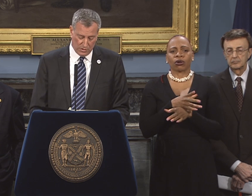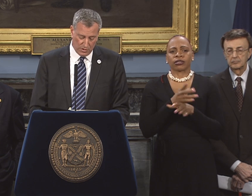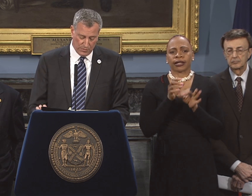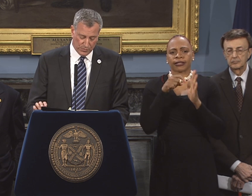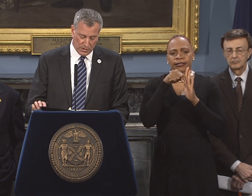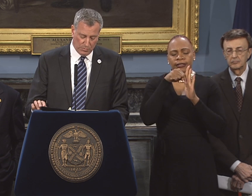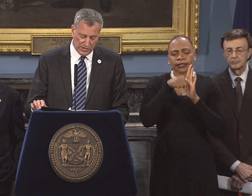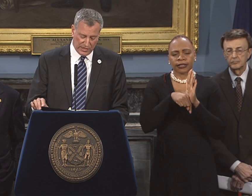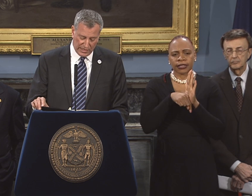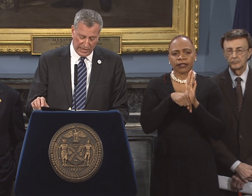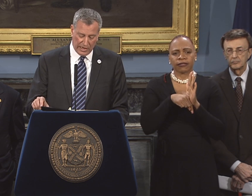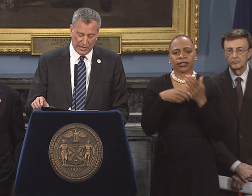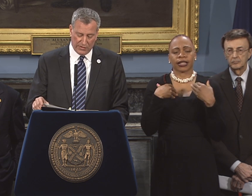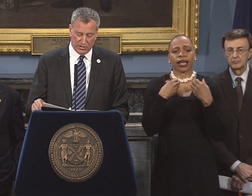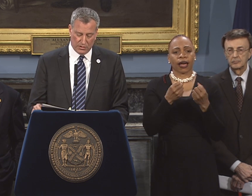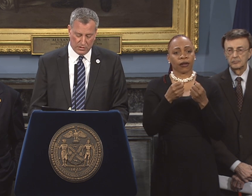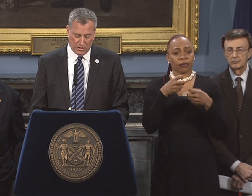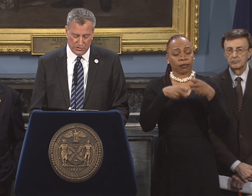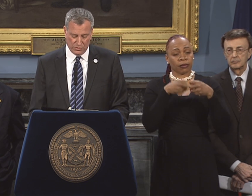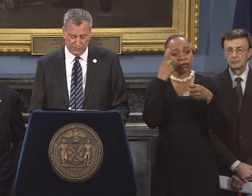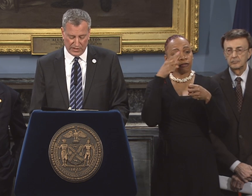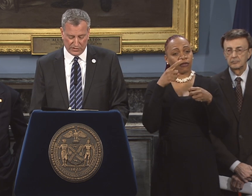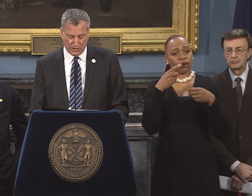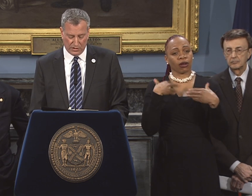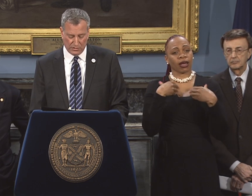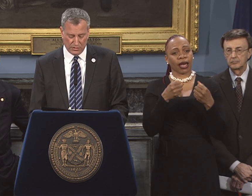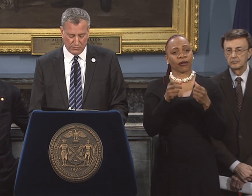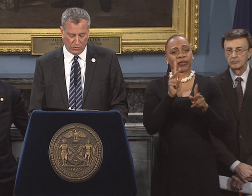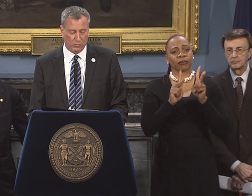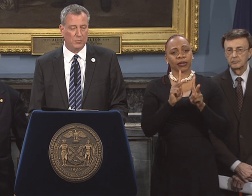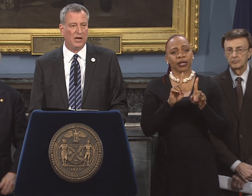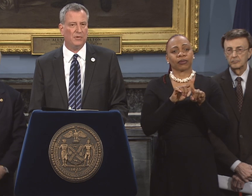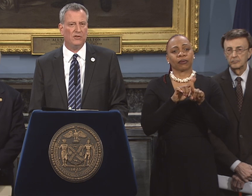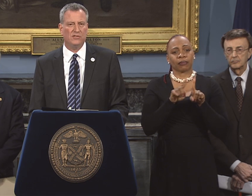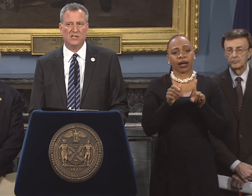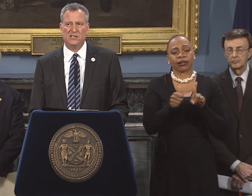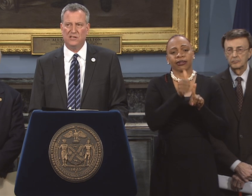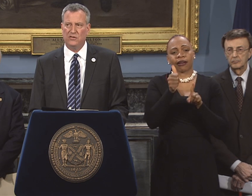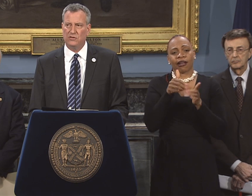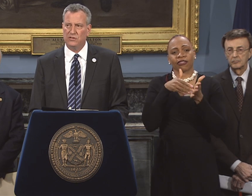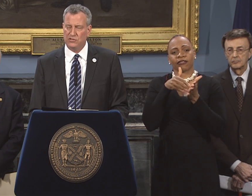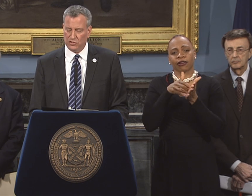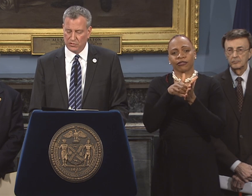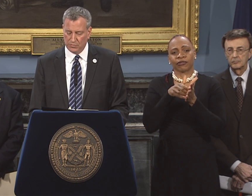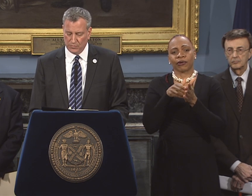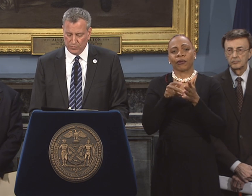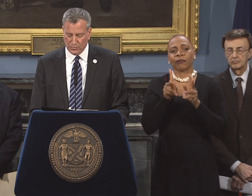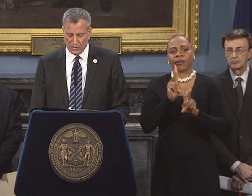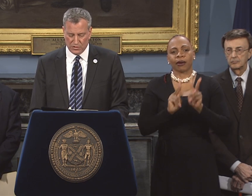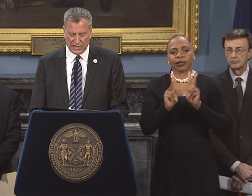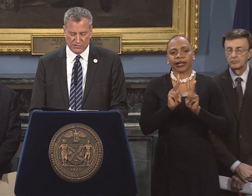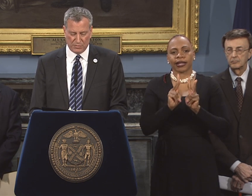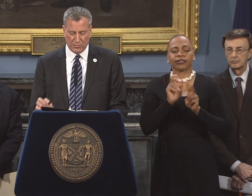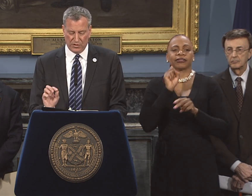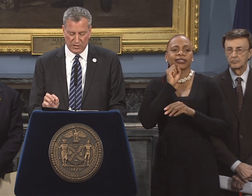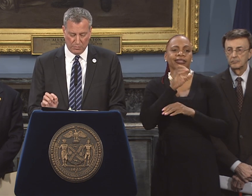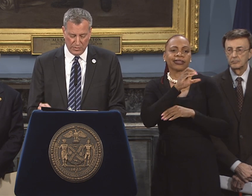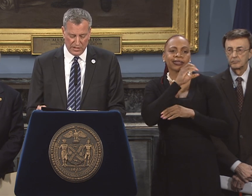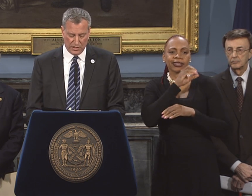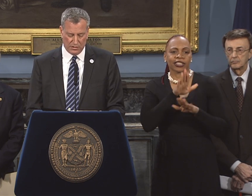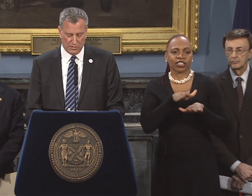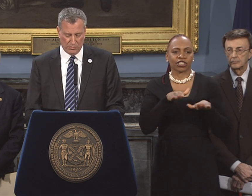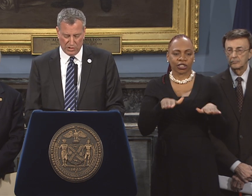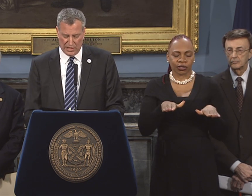people, but they can have an undue effect on vulnerable populations like seniors and children. So that's for people